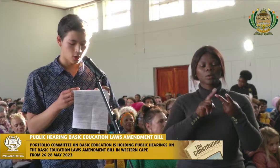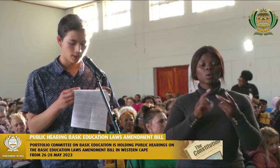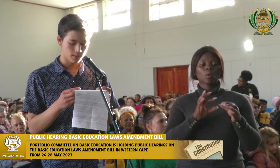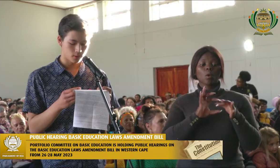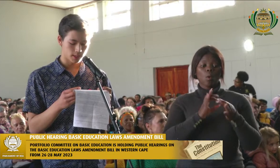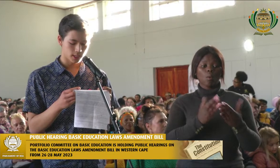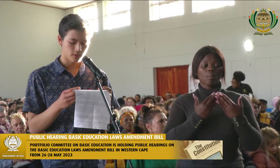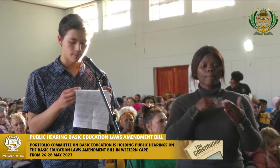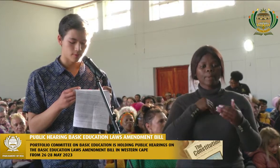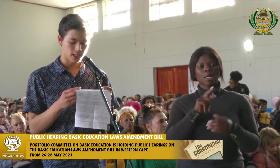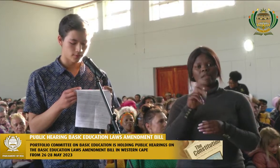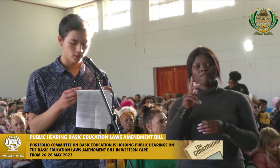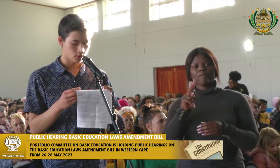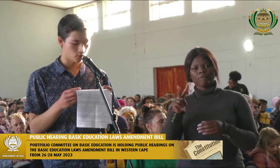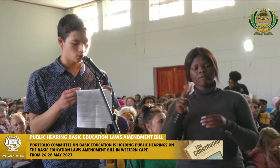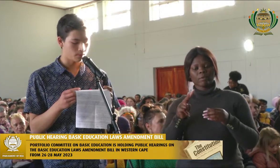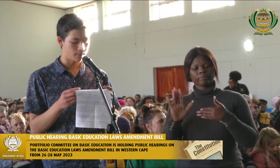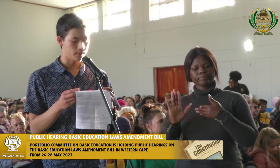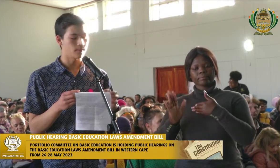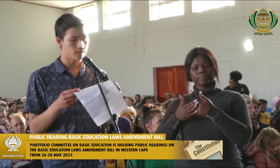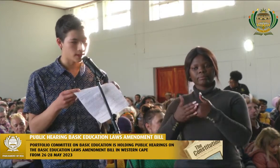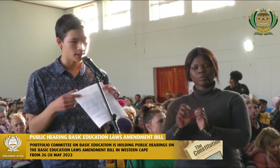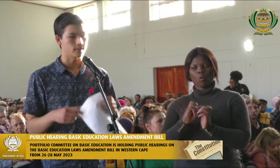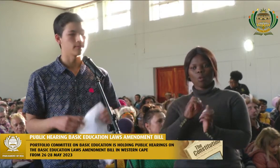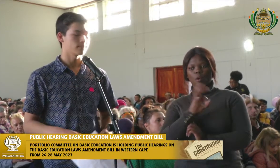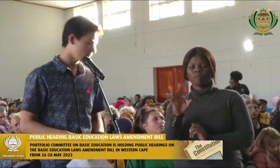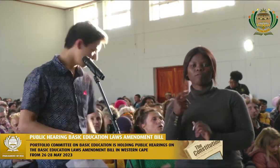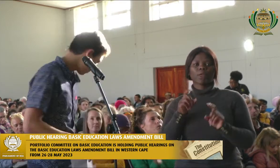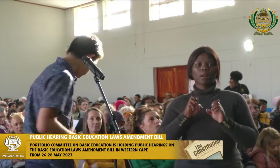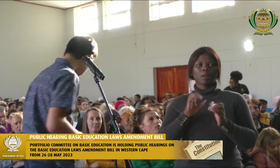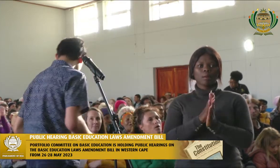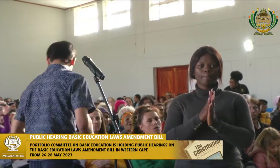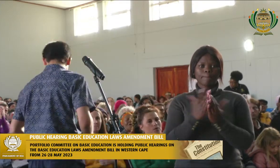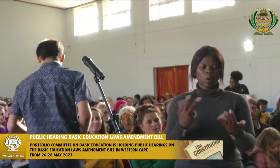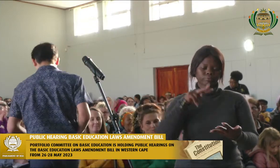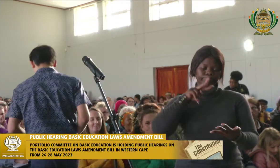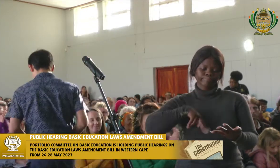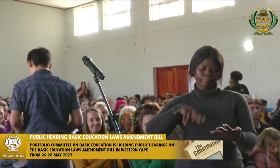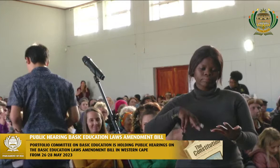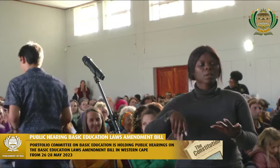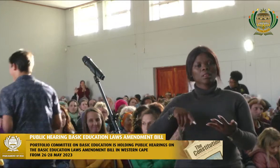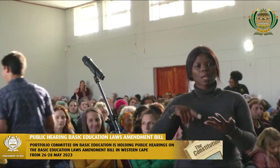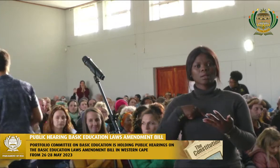TV, open the book, and create a brighter future for all people. Thank you.